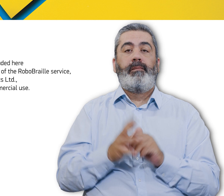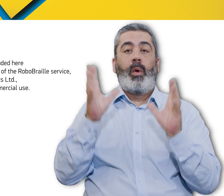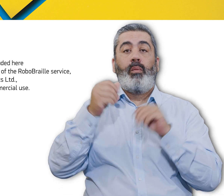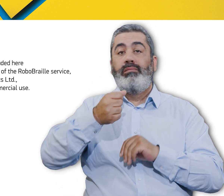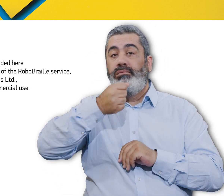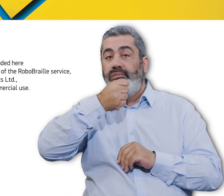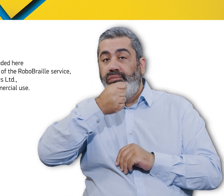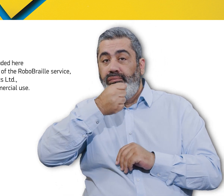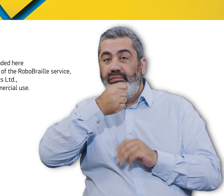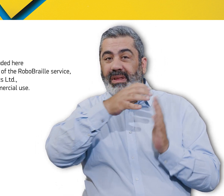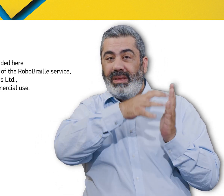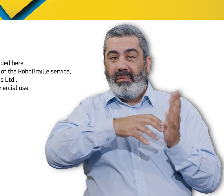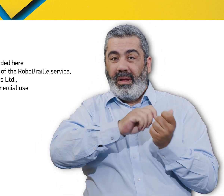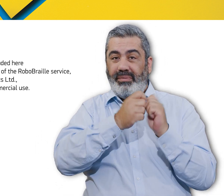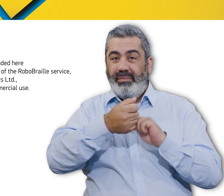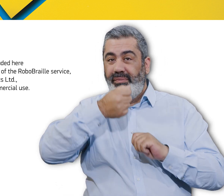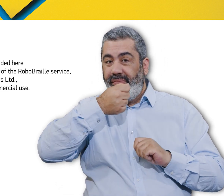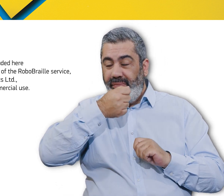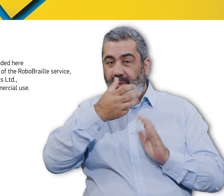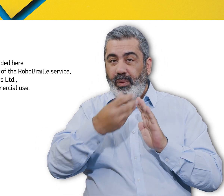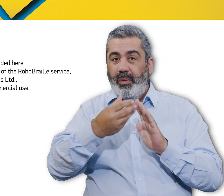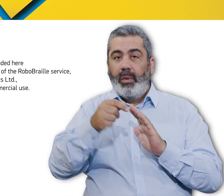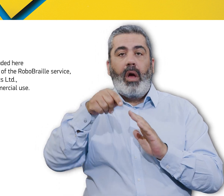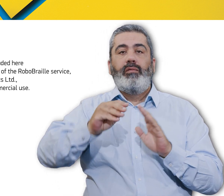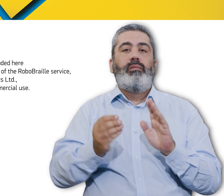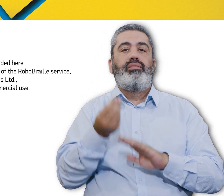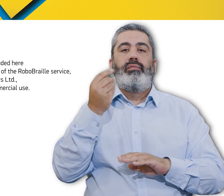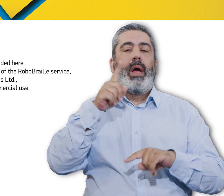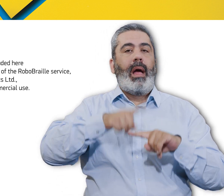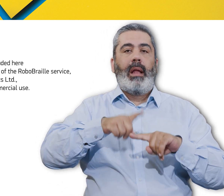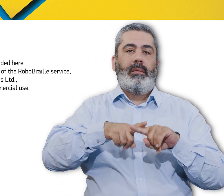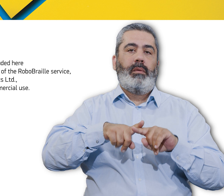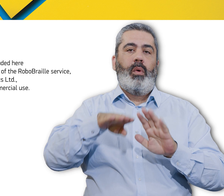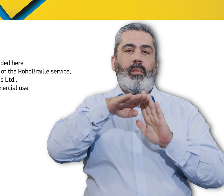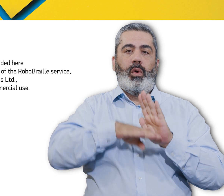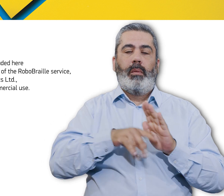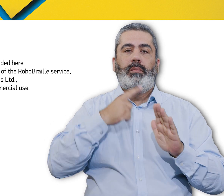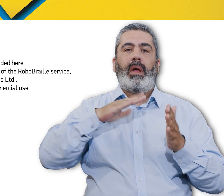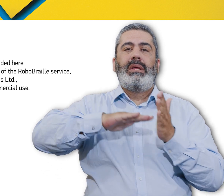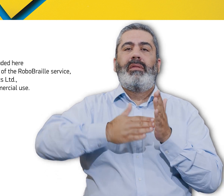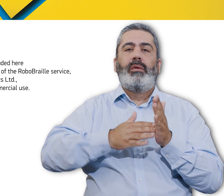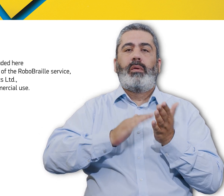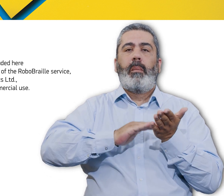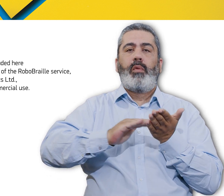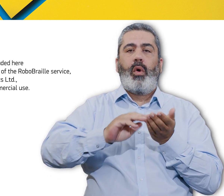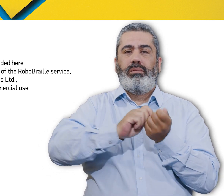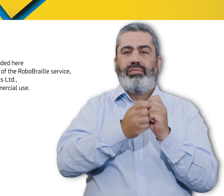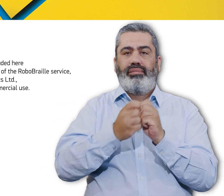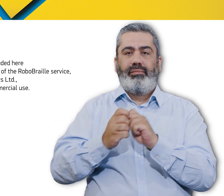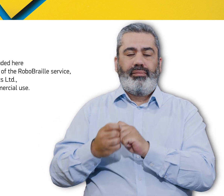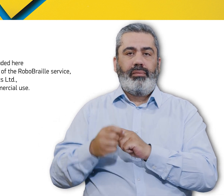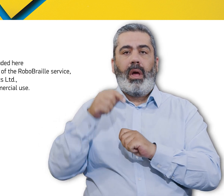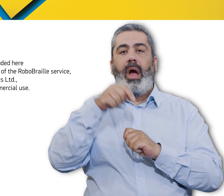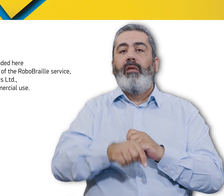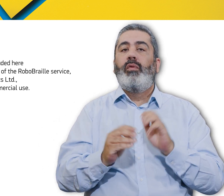The audio rendering of the texts included here was created with the English version of the RoboBraille service, using software licensed from